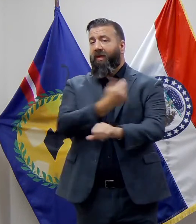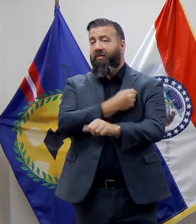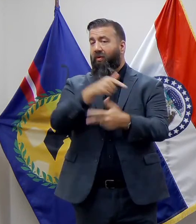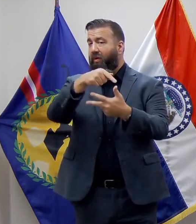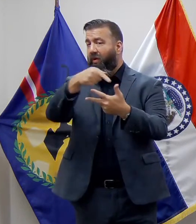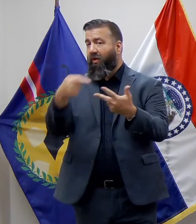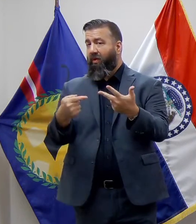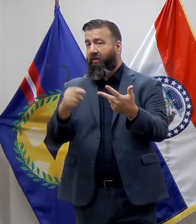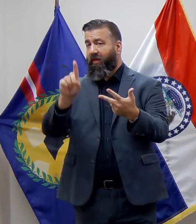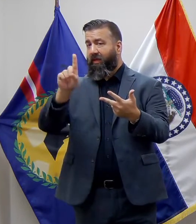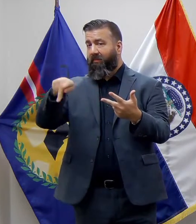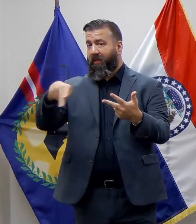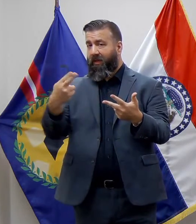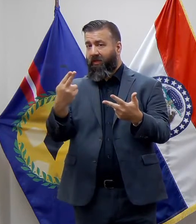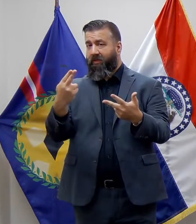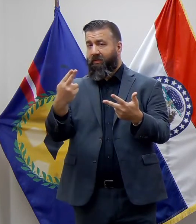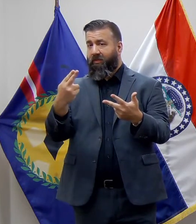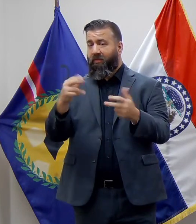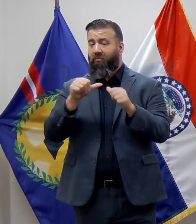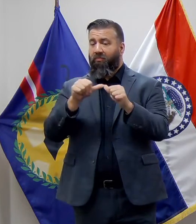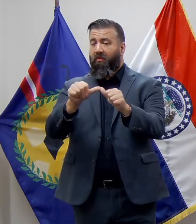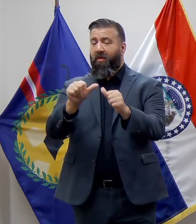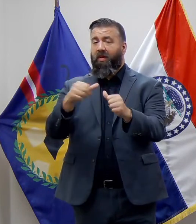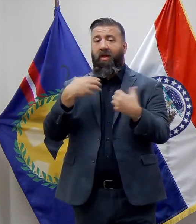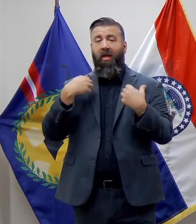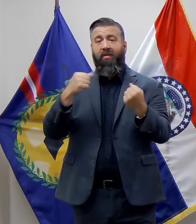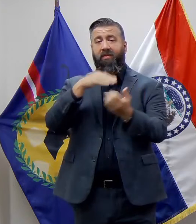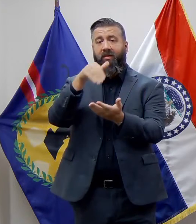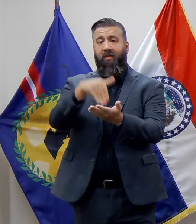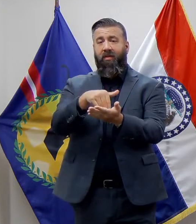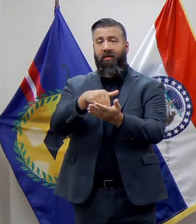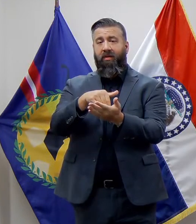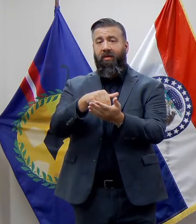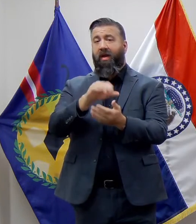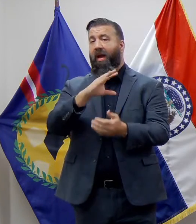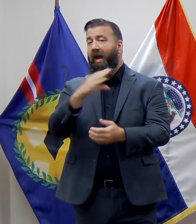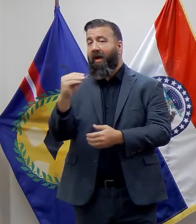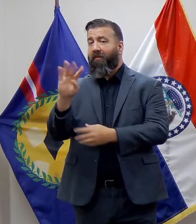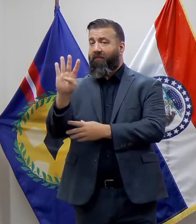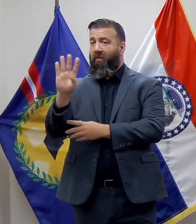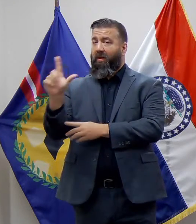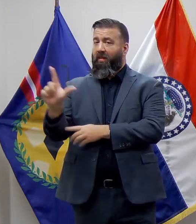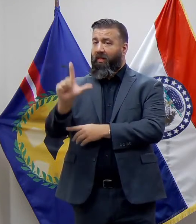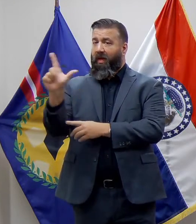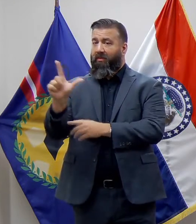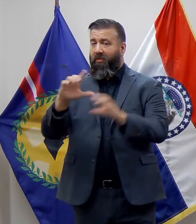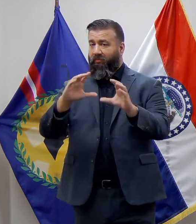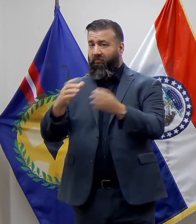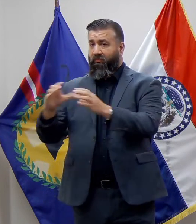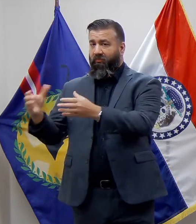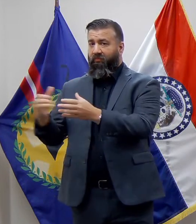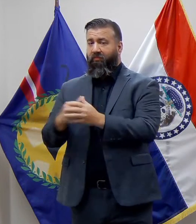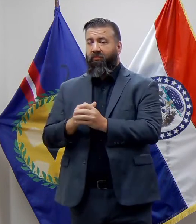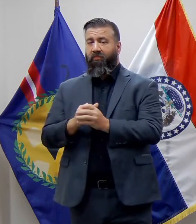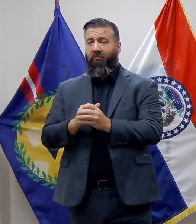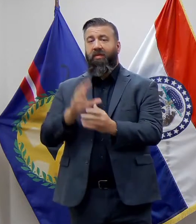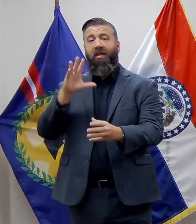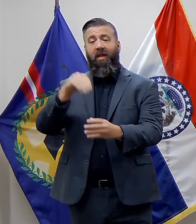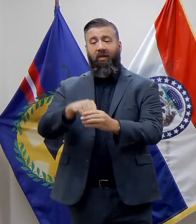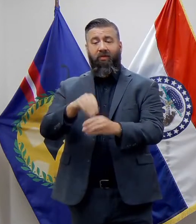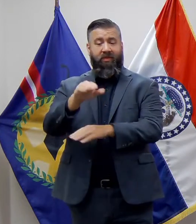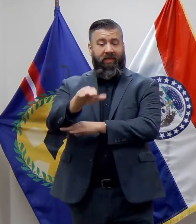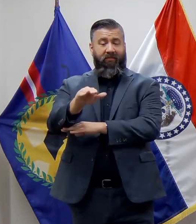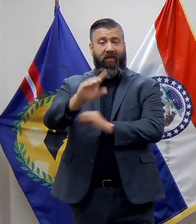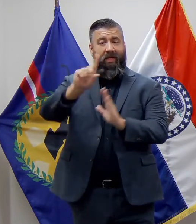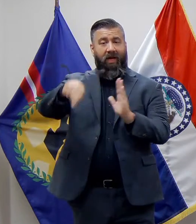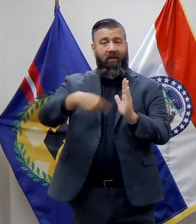of the Department of Public Health's permanent health centers at 4 library branches. And that includes holding evening hours twice a week at